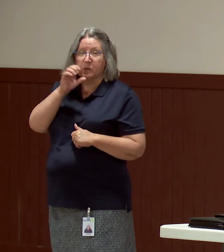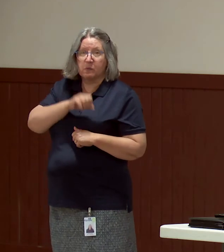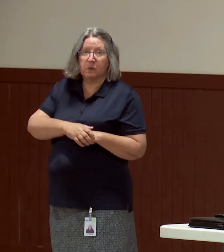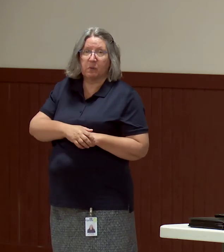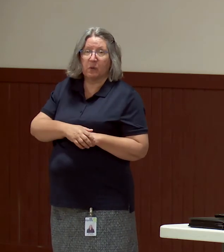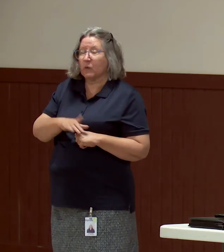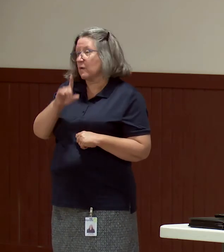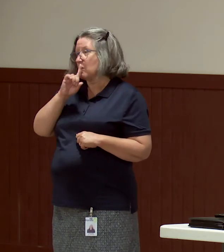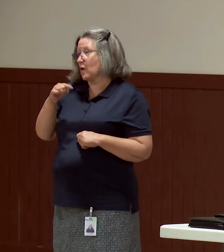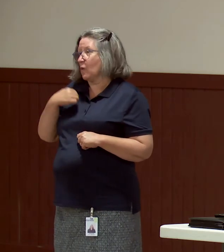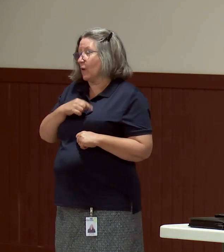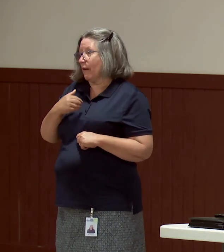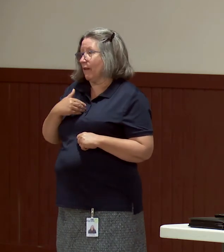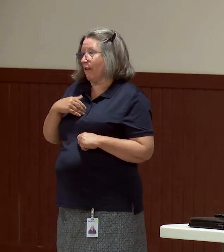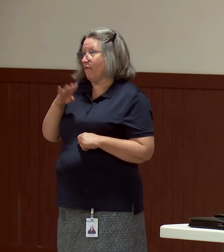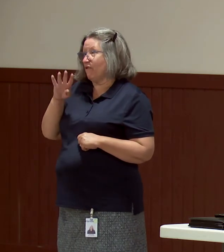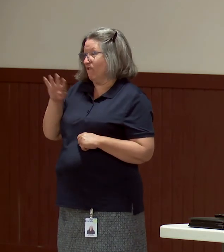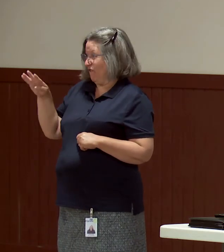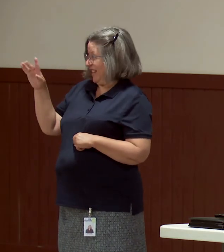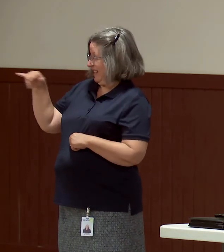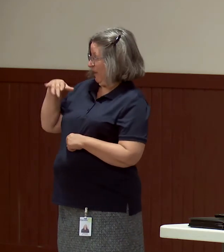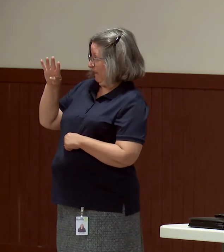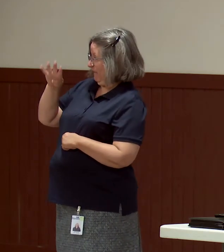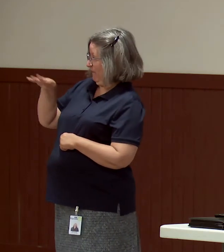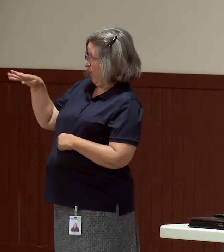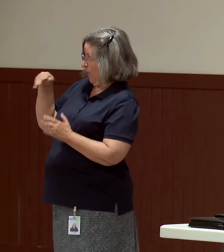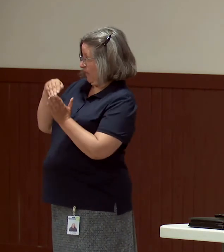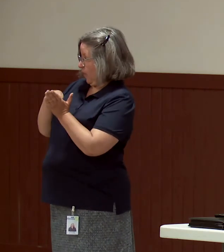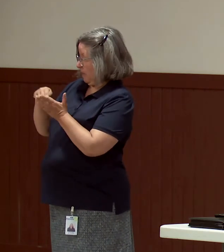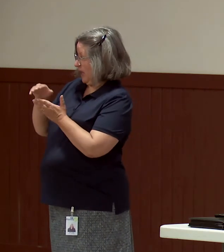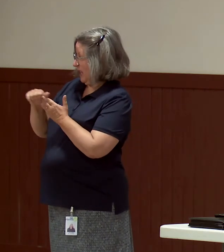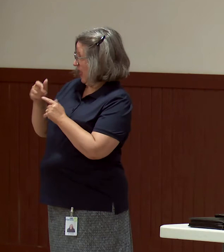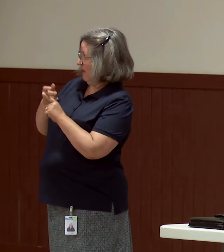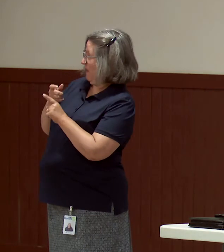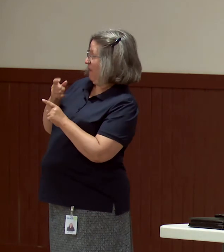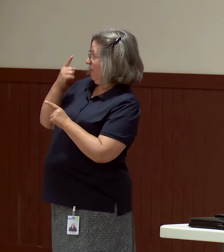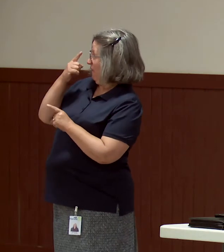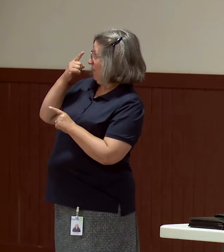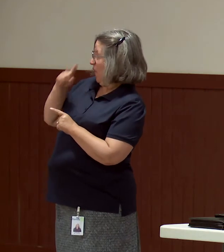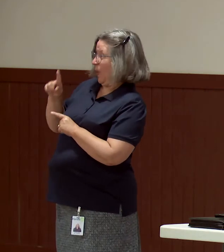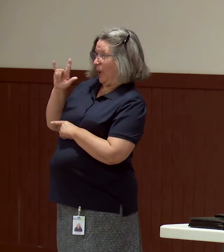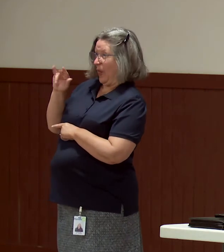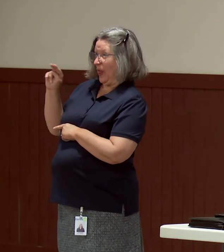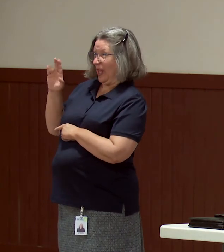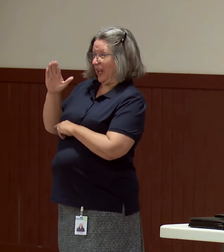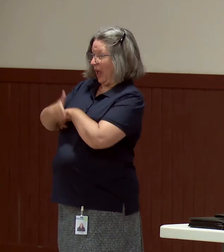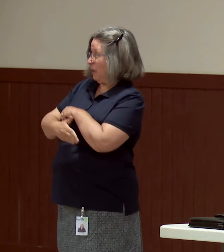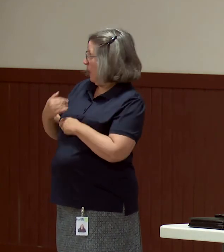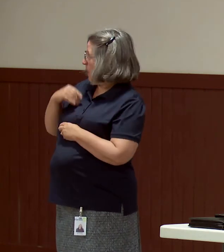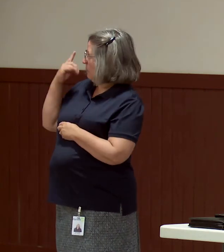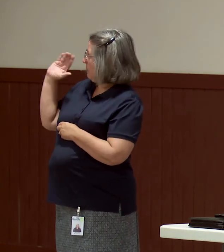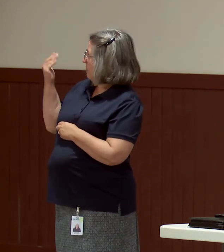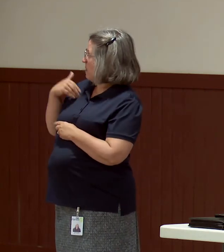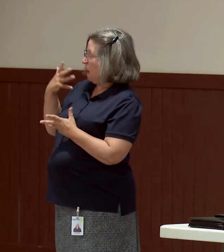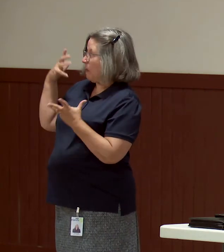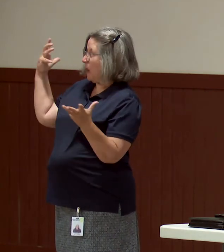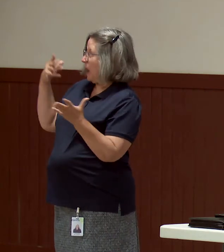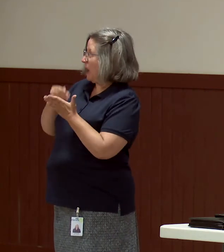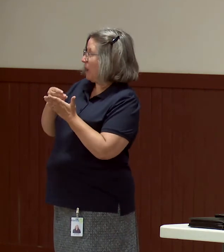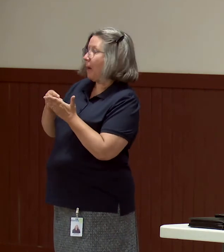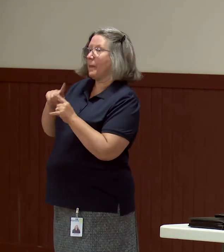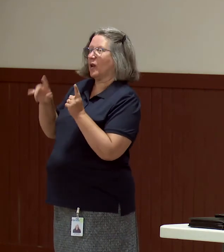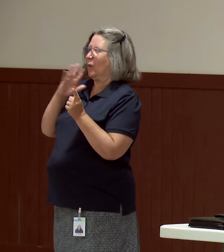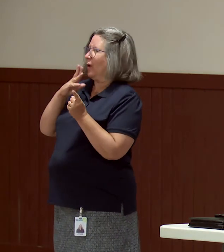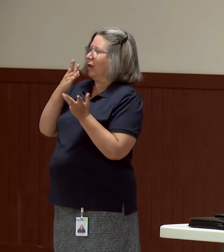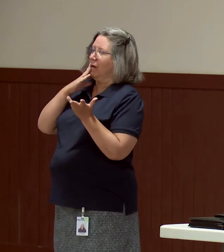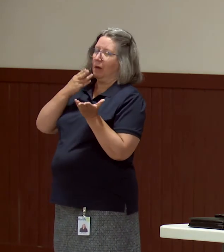I'm sure we'll have $44 million in dollars. That's a lot of money. But the scope of things to go fast. For